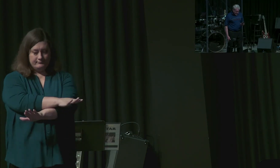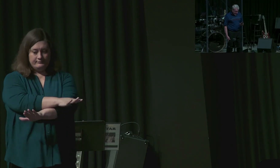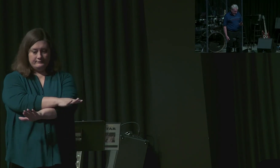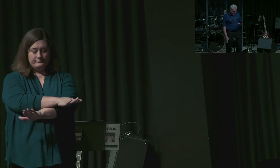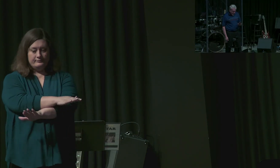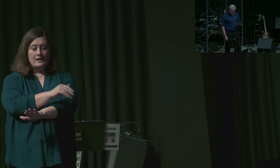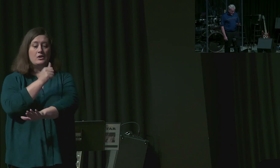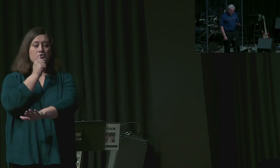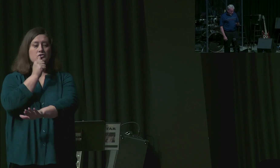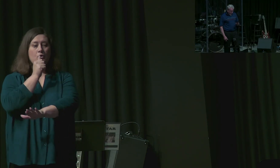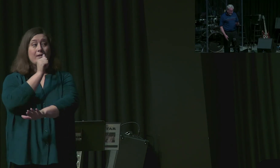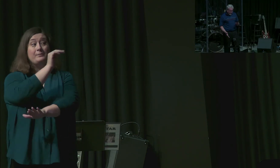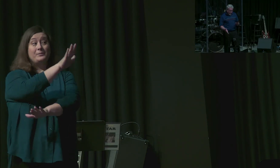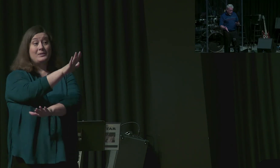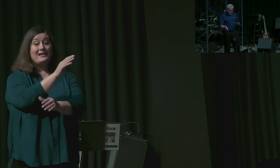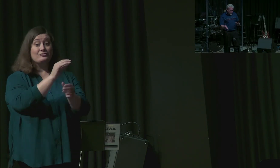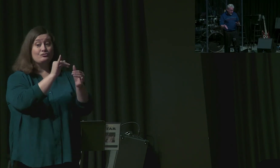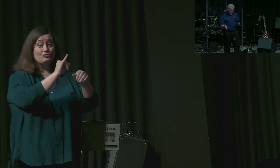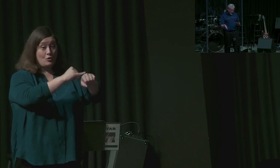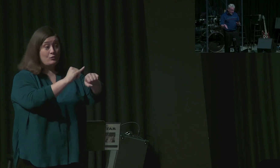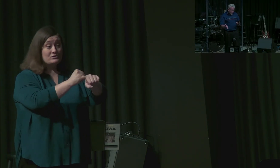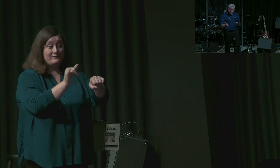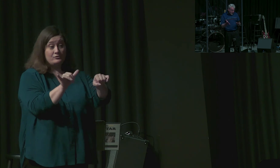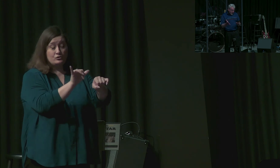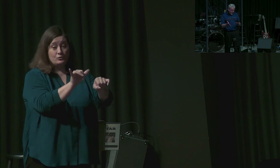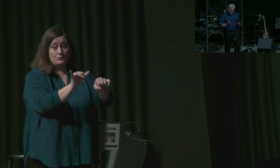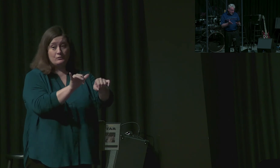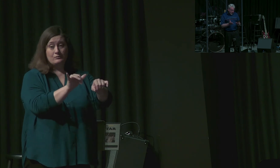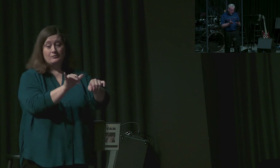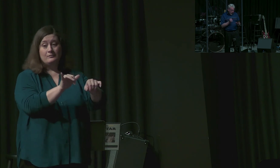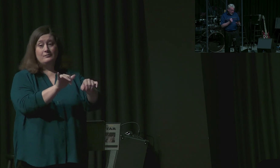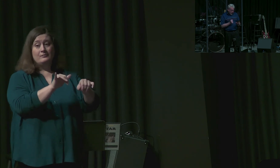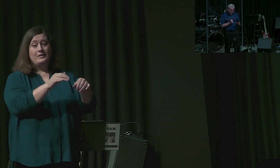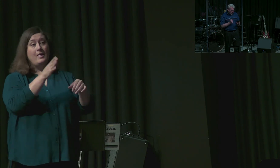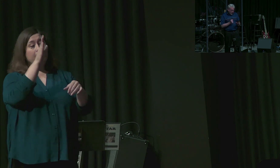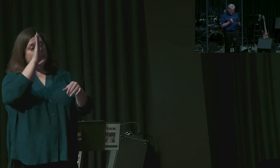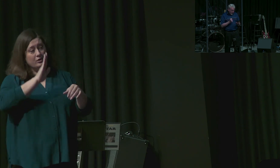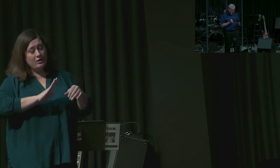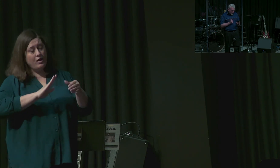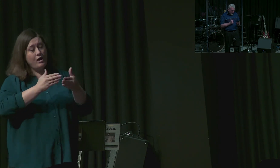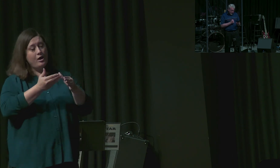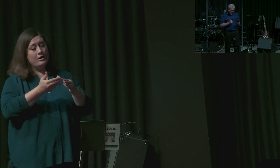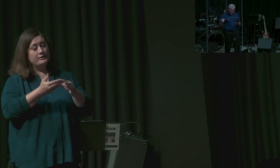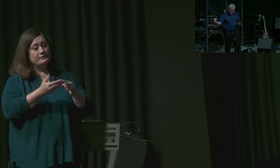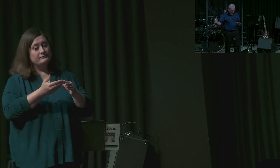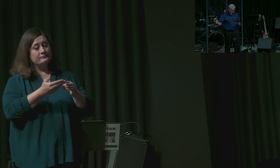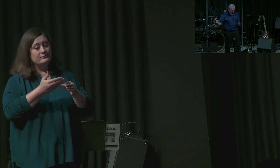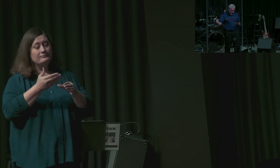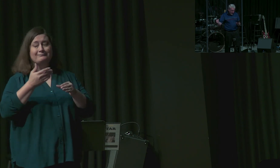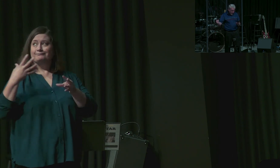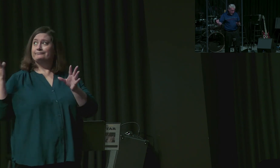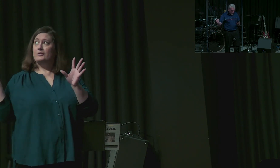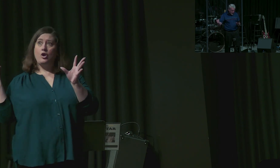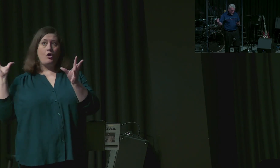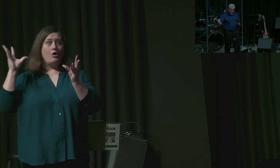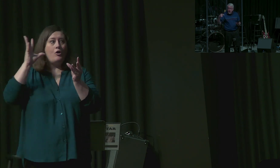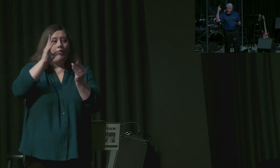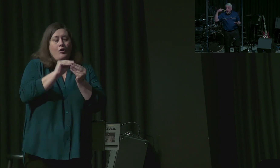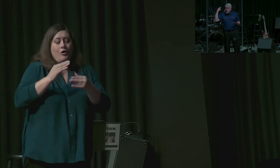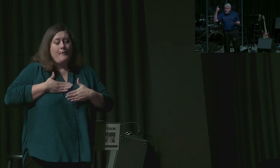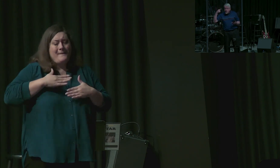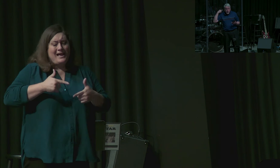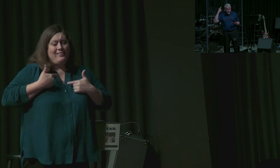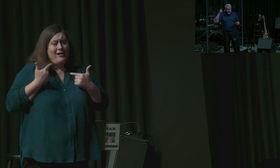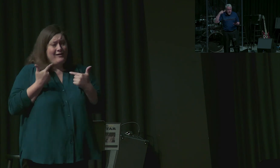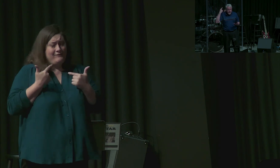Joseph and said, "The God before whom my fathers Abraham and Isaac walked, the God who has been my shepherd all my life long to this day."